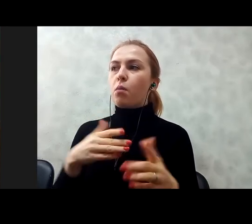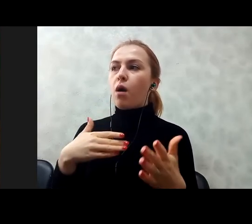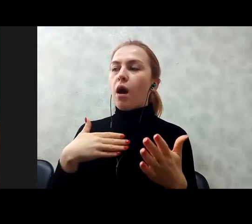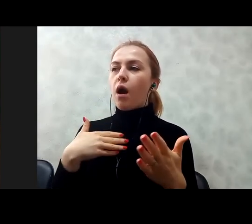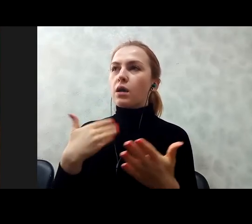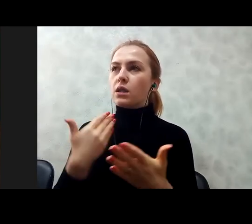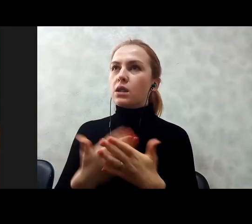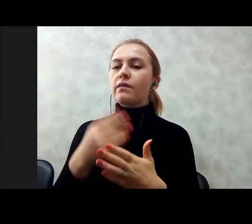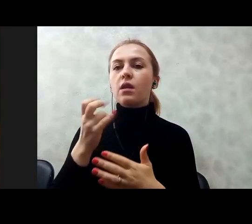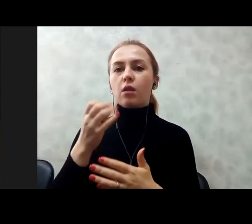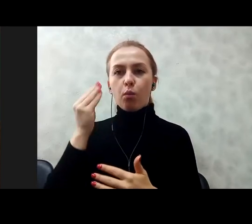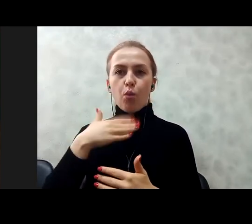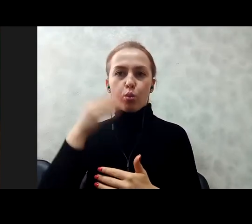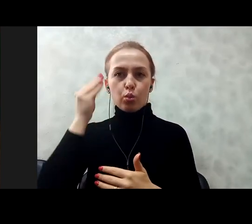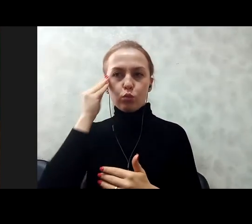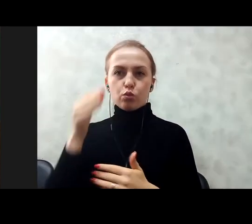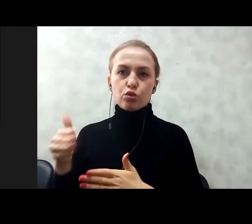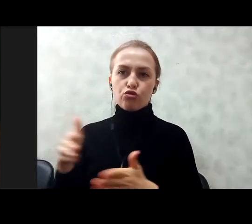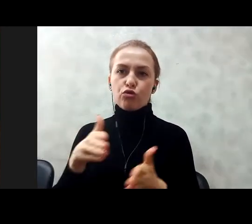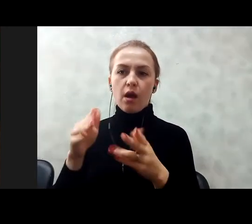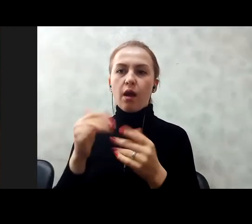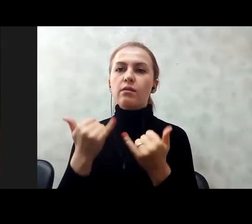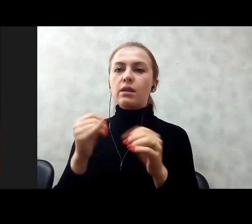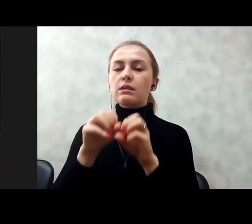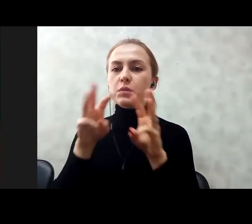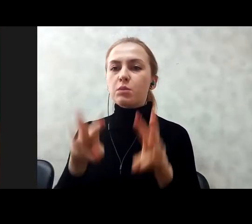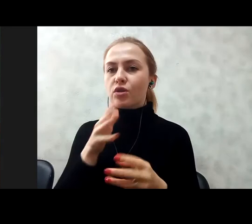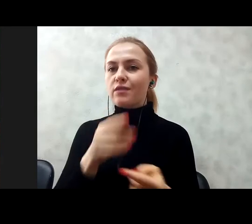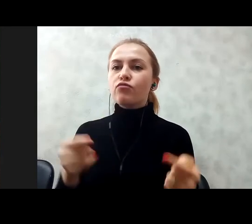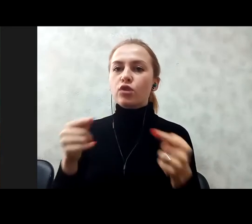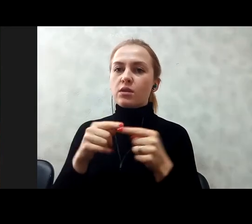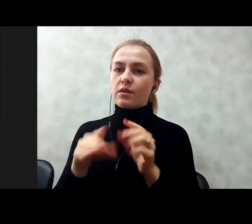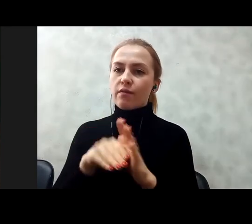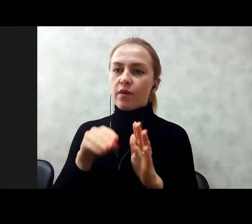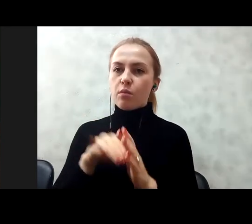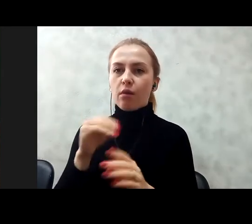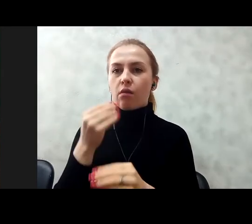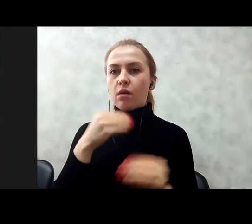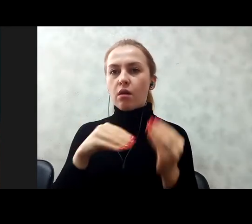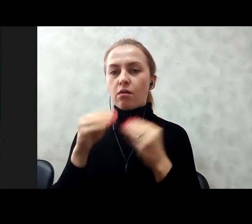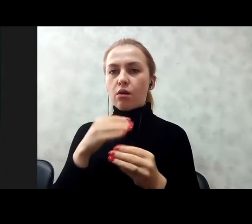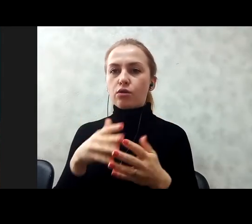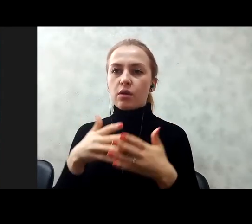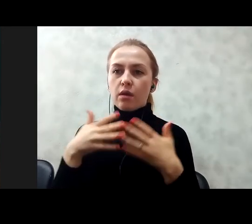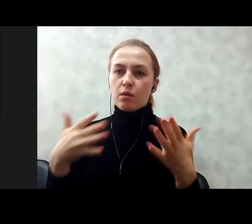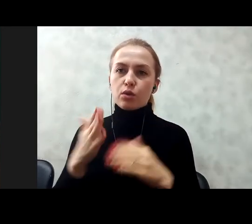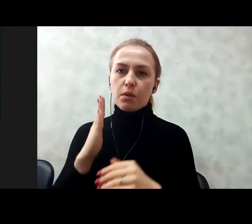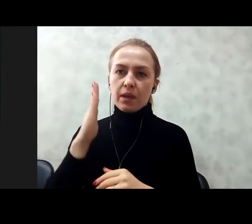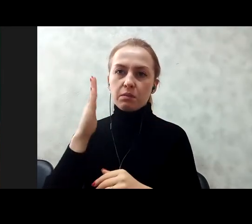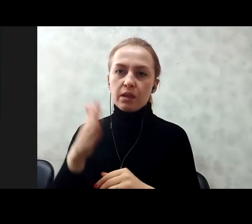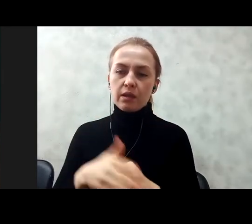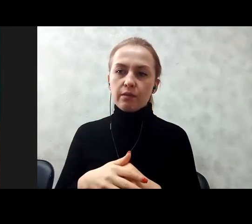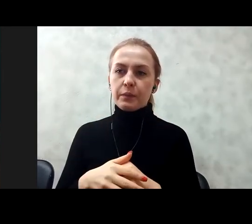bear with certain violations, and they insist